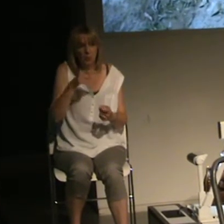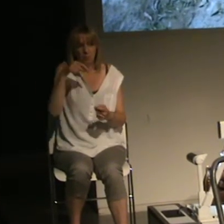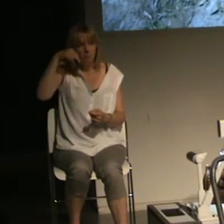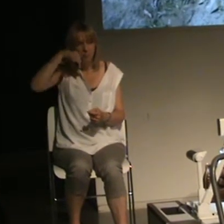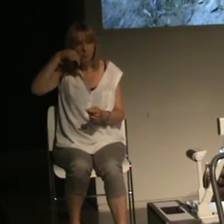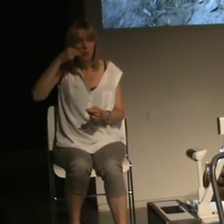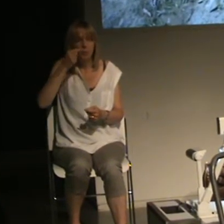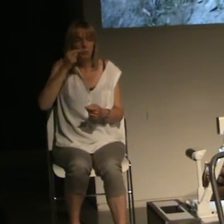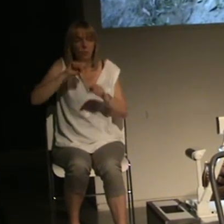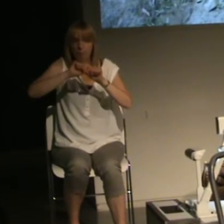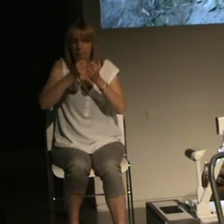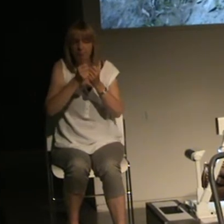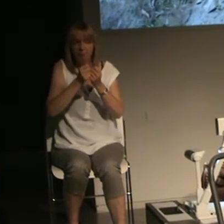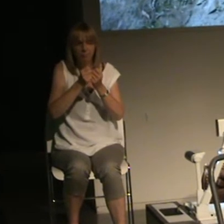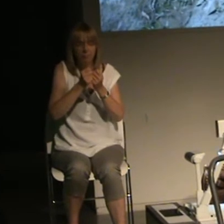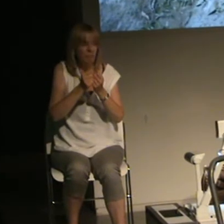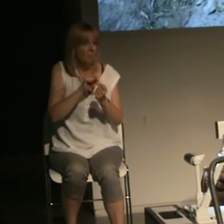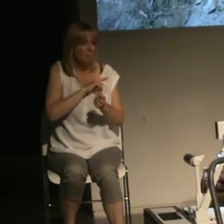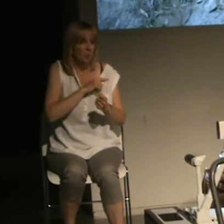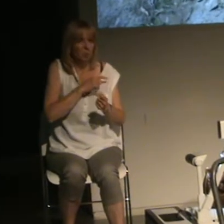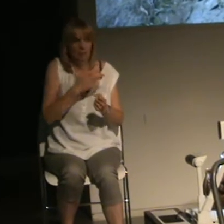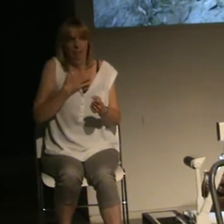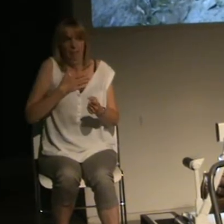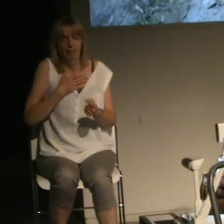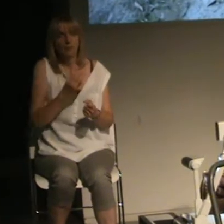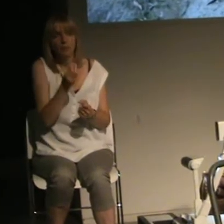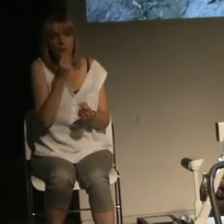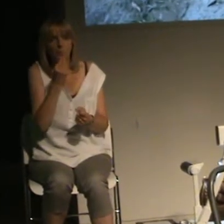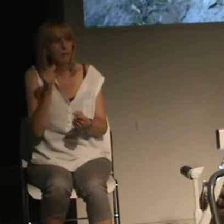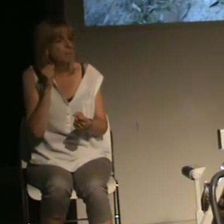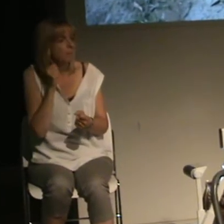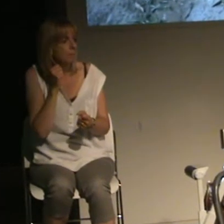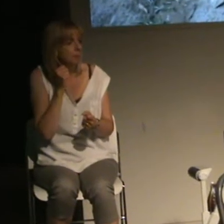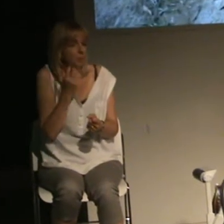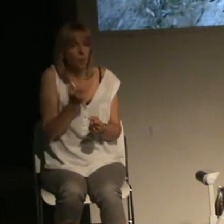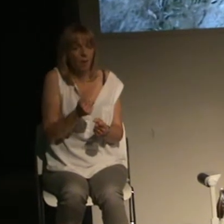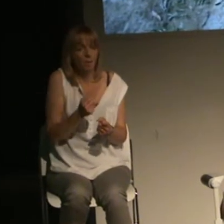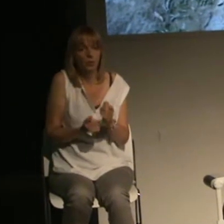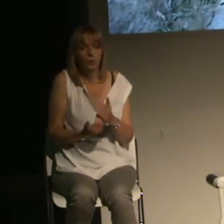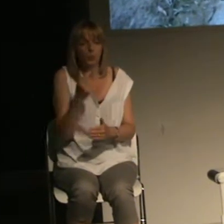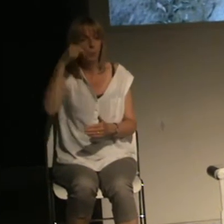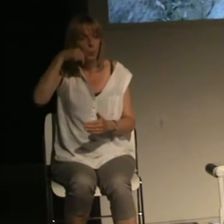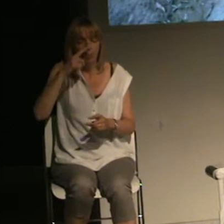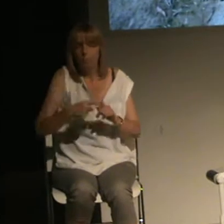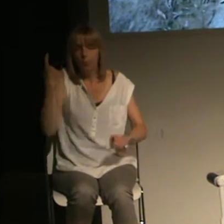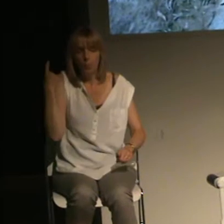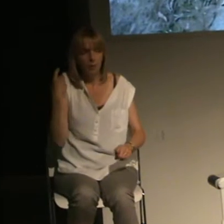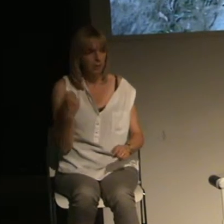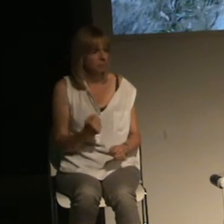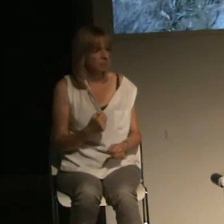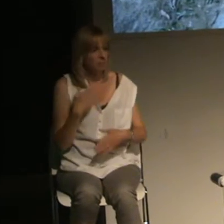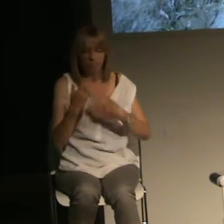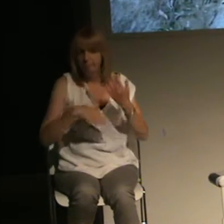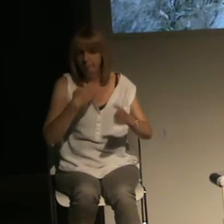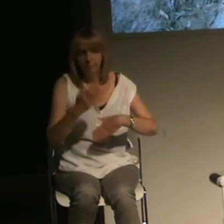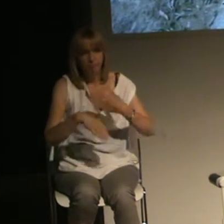very quick tooth replacement, and they come through and they just take the place of the old tooth. And this goes on throughout the animal's